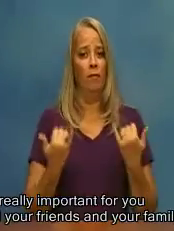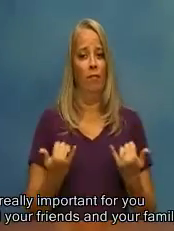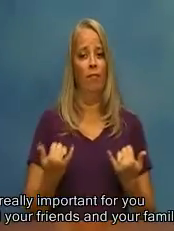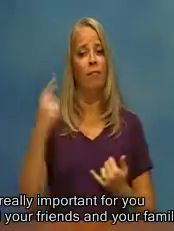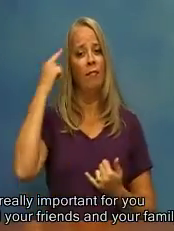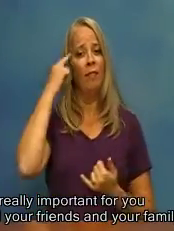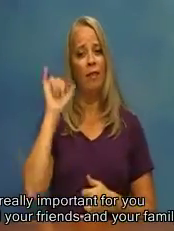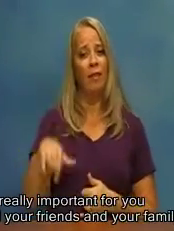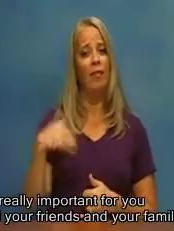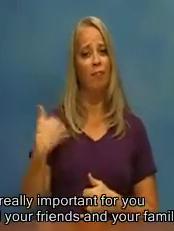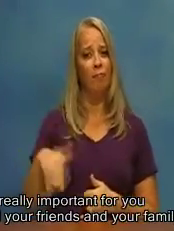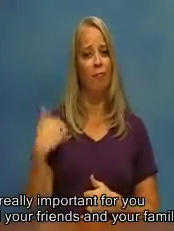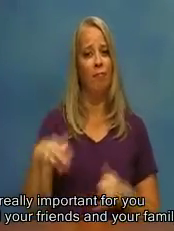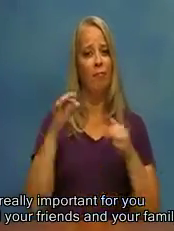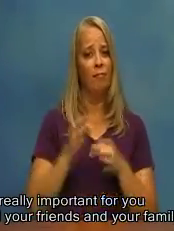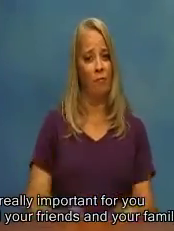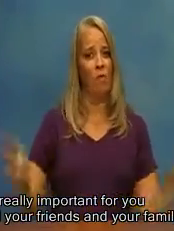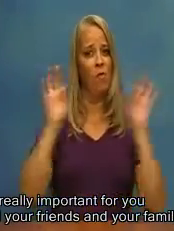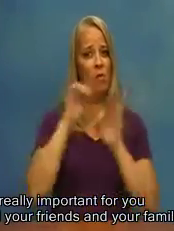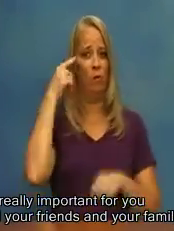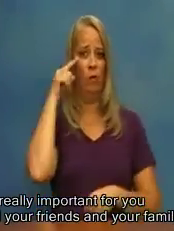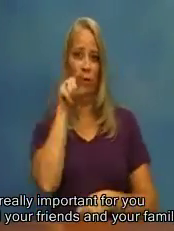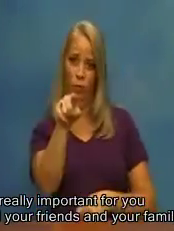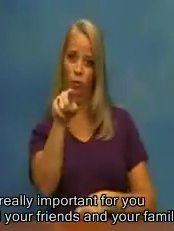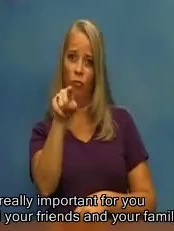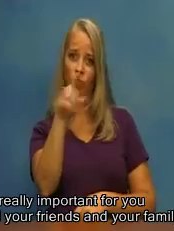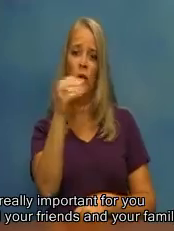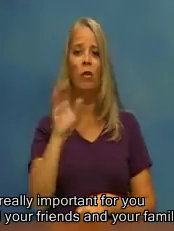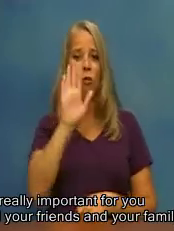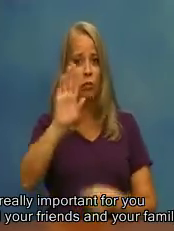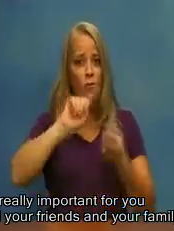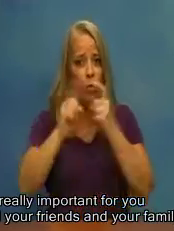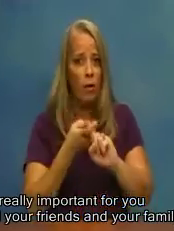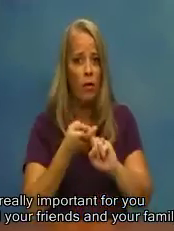It's really important for you and your friends and your family...